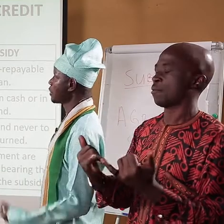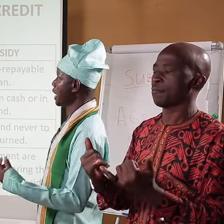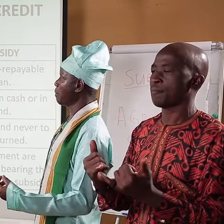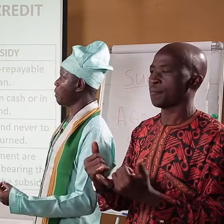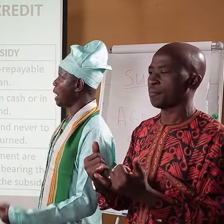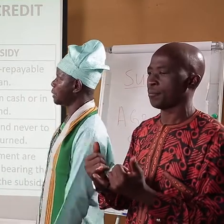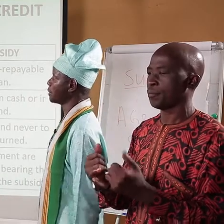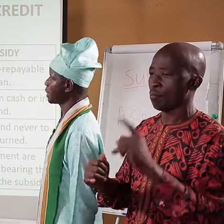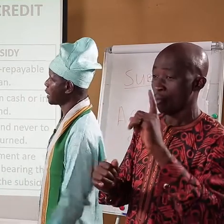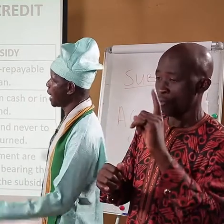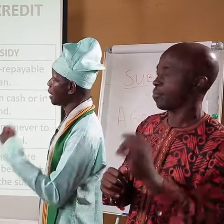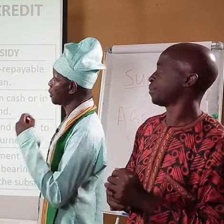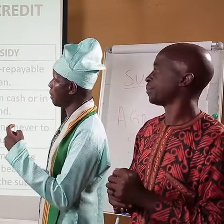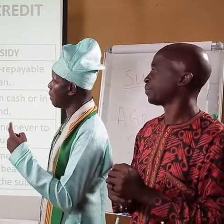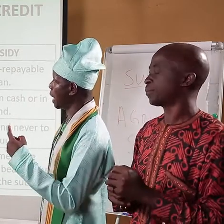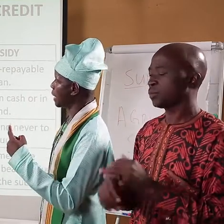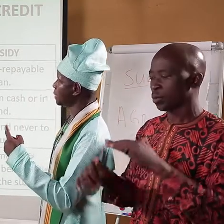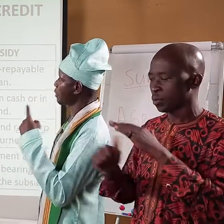Now, serial number one,